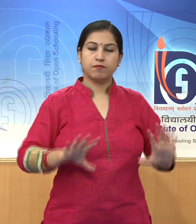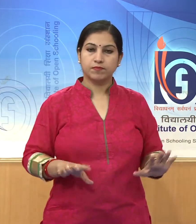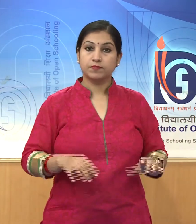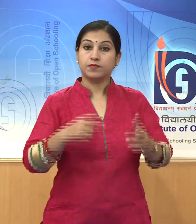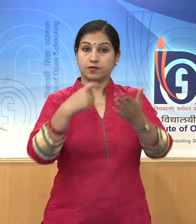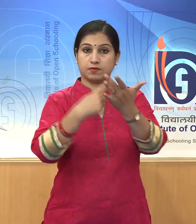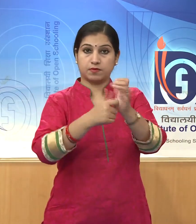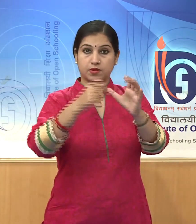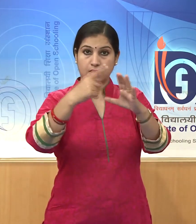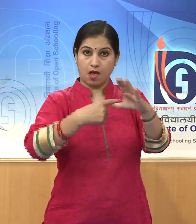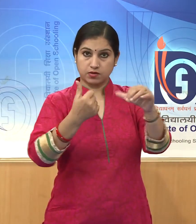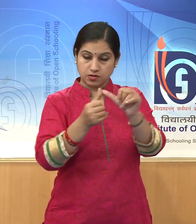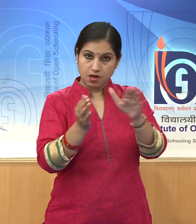Raja Ravi Verma,